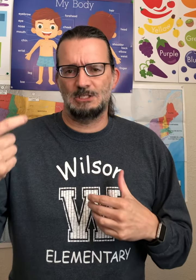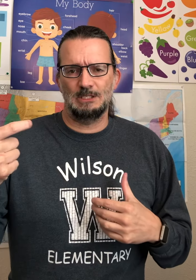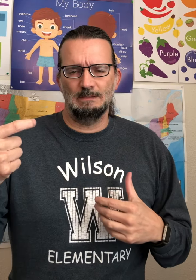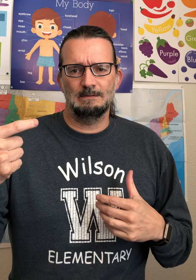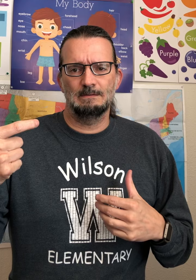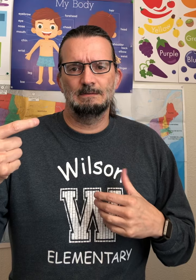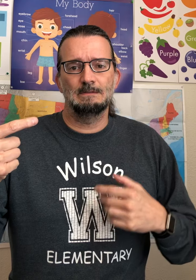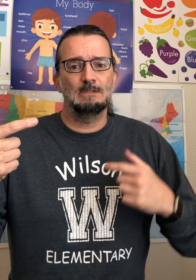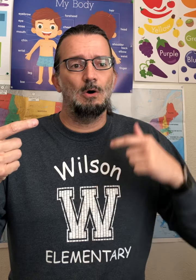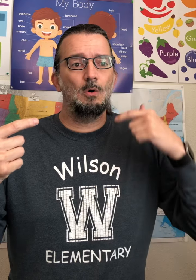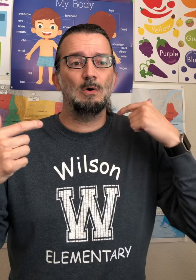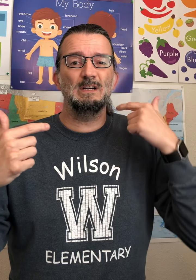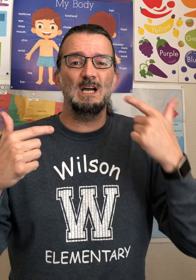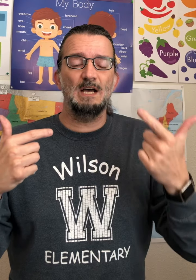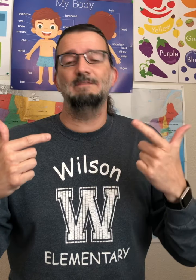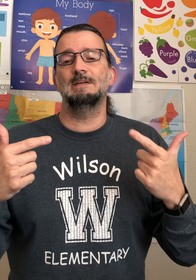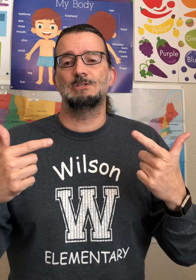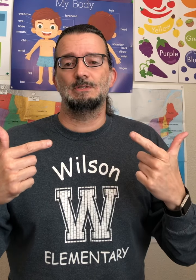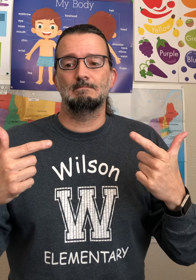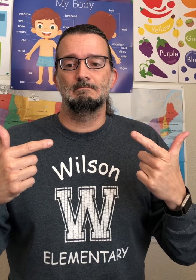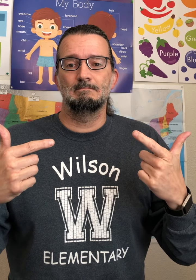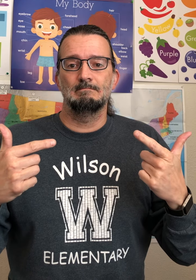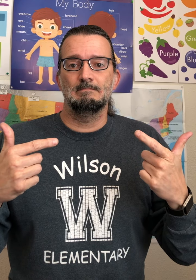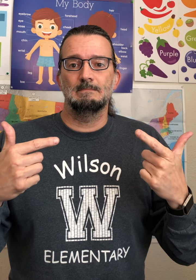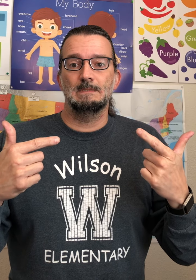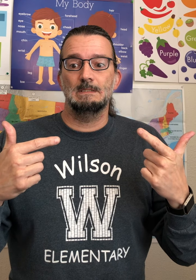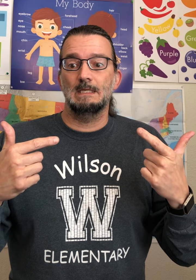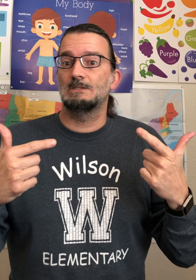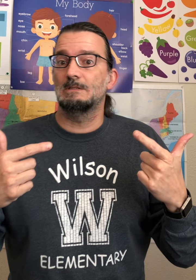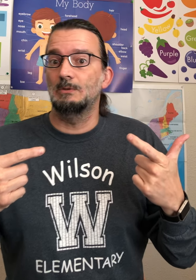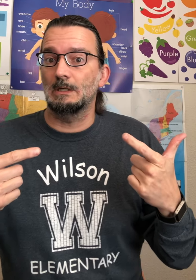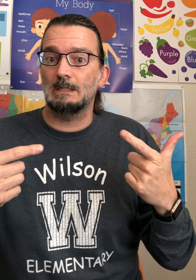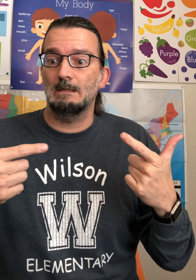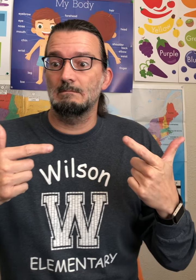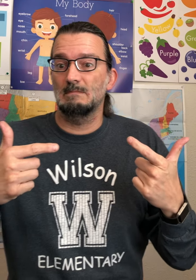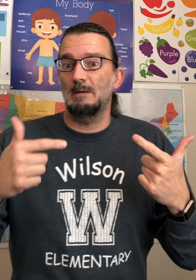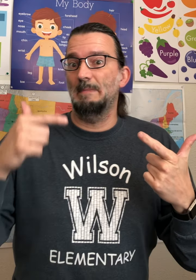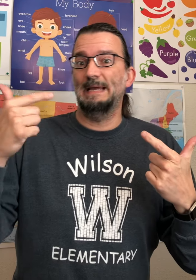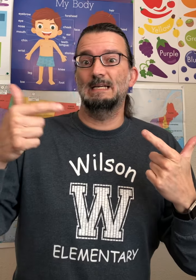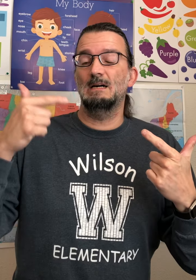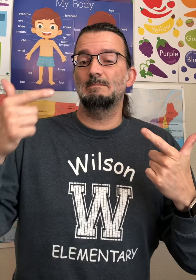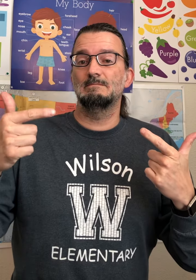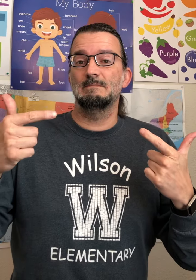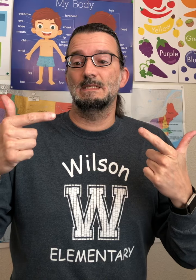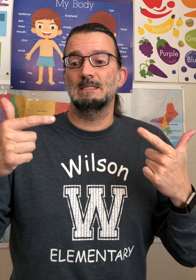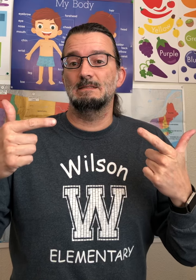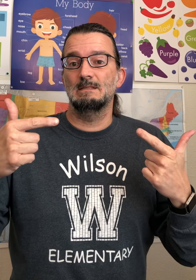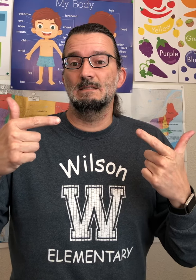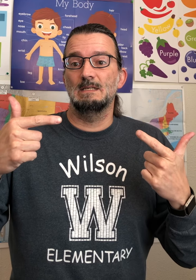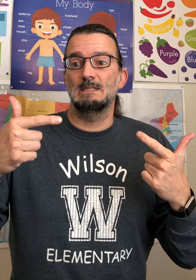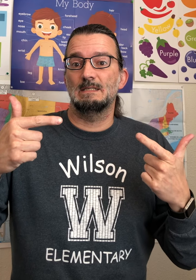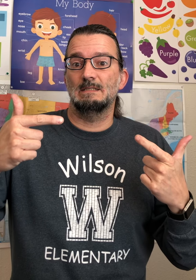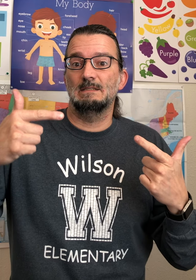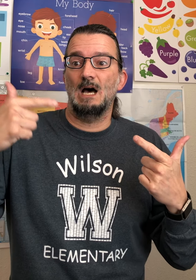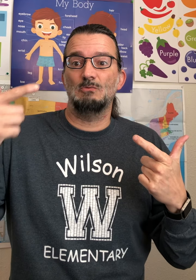fiction or nonfiction? Is the book made up? Is it not